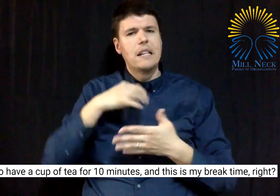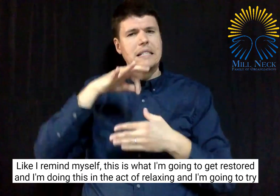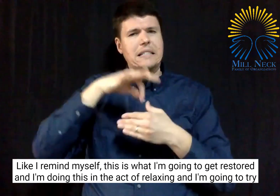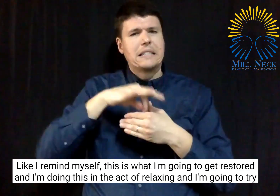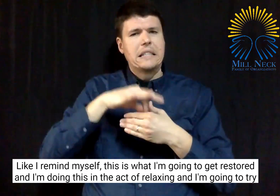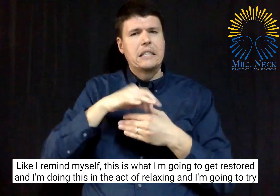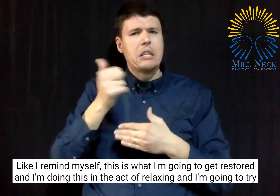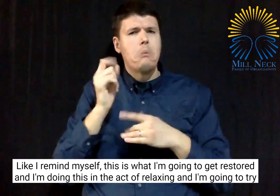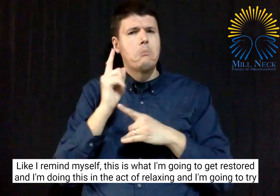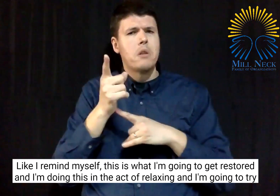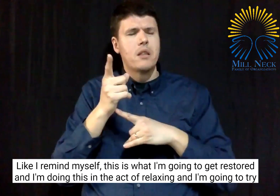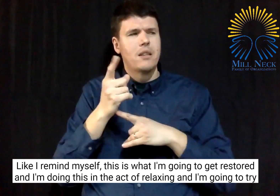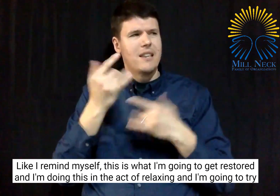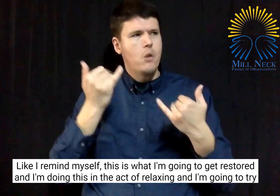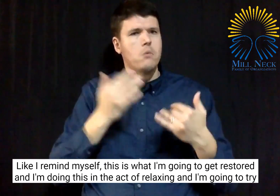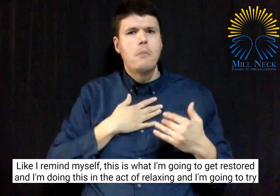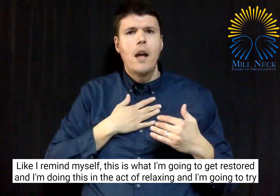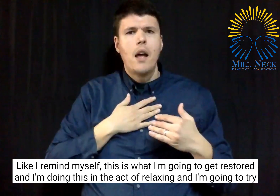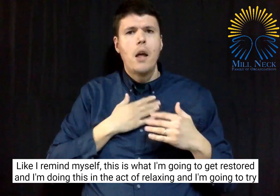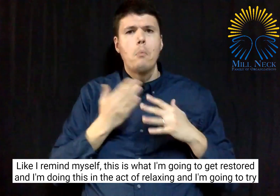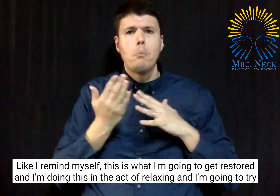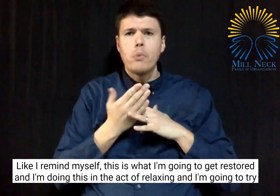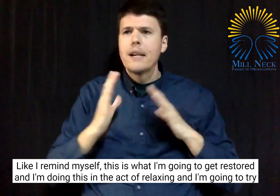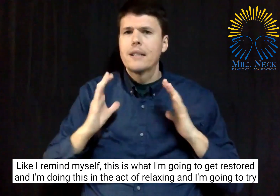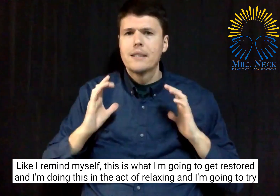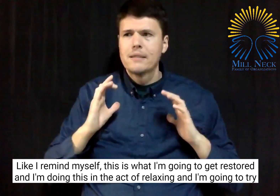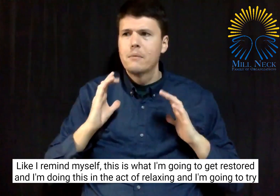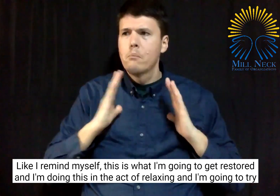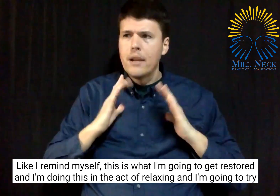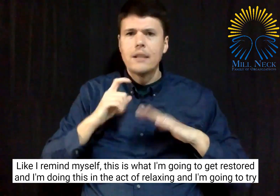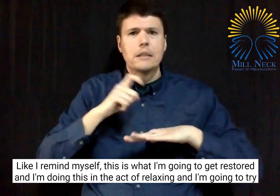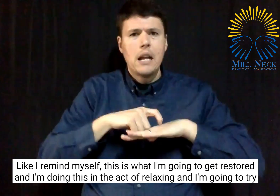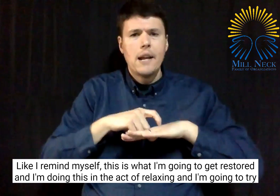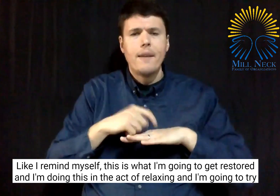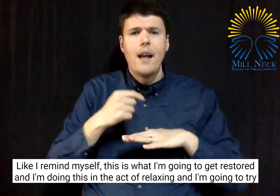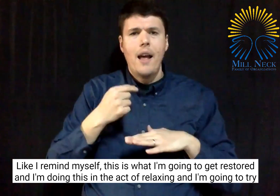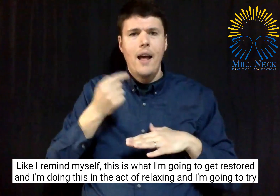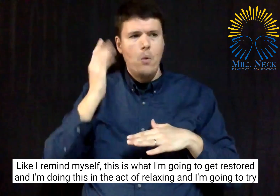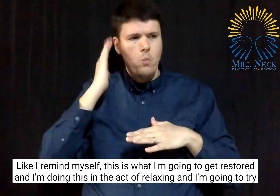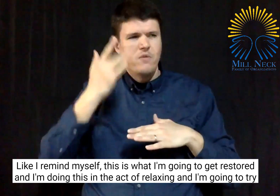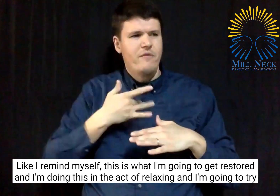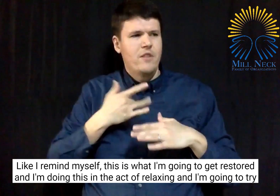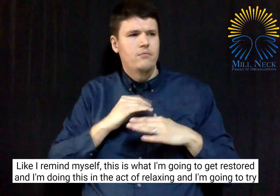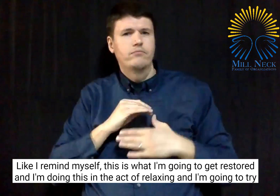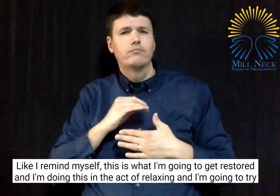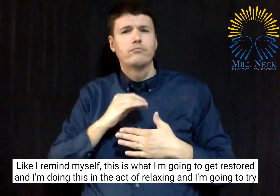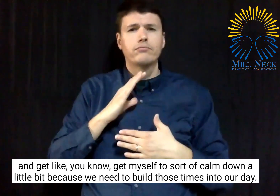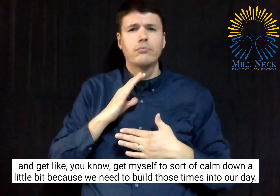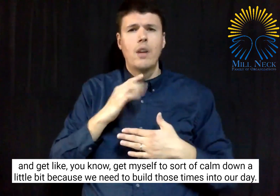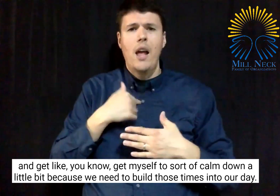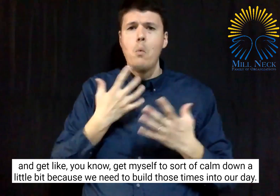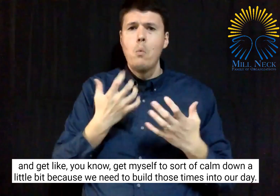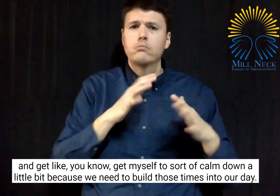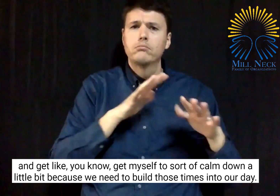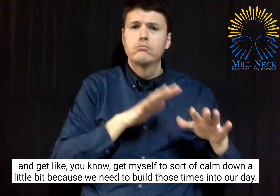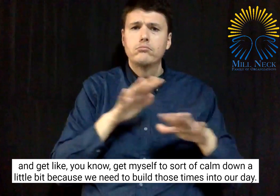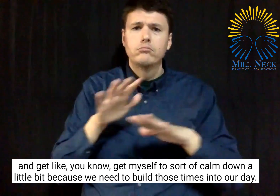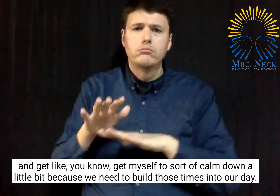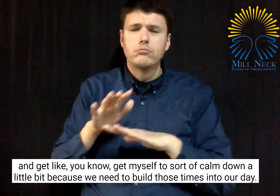Like I remind myself, this is when I'm going to get restored, and I'm doing this in the act of relaxing. And I'm going to try and get myself to sort